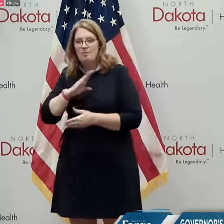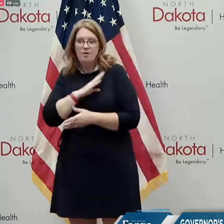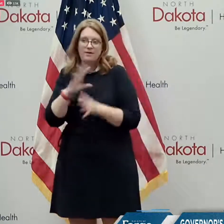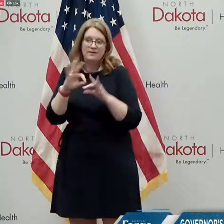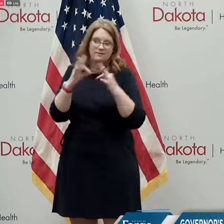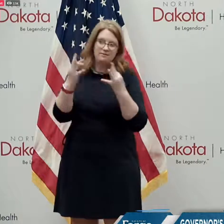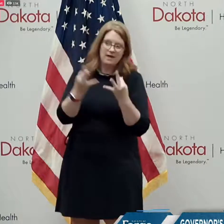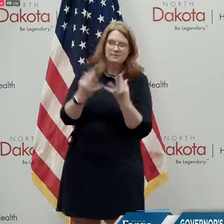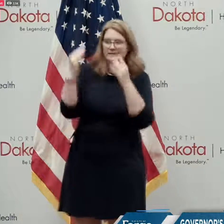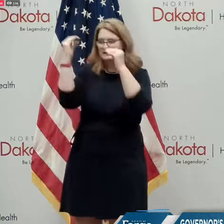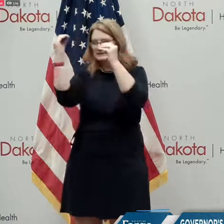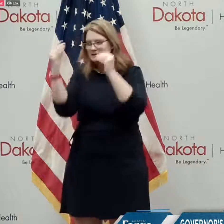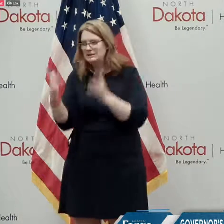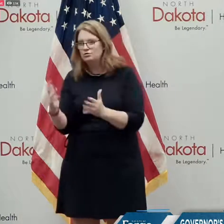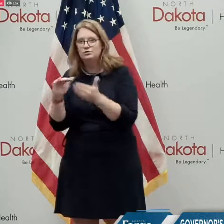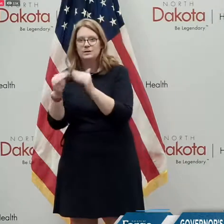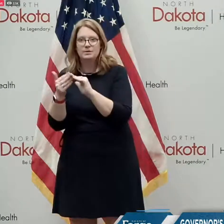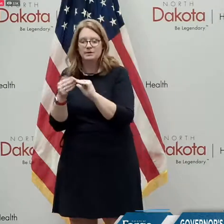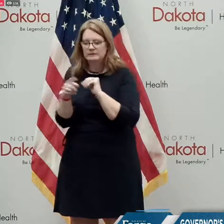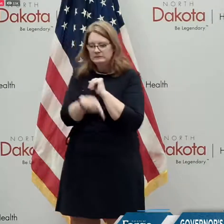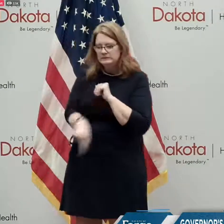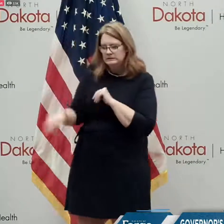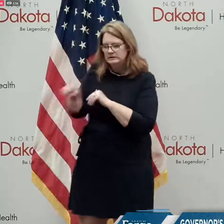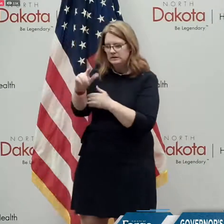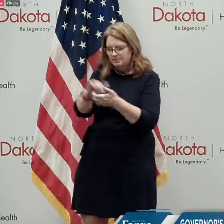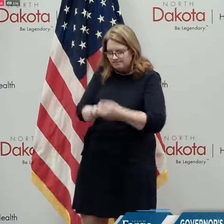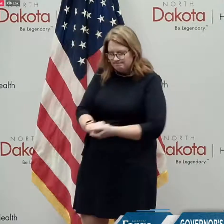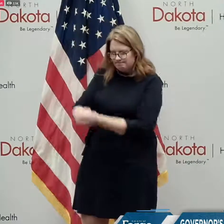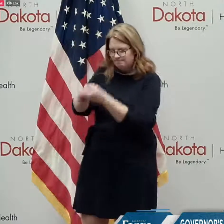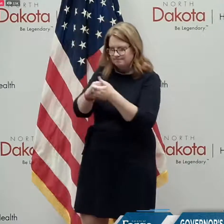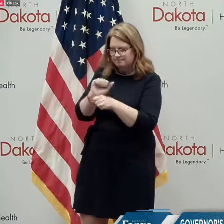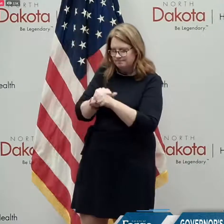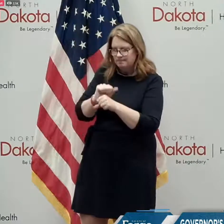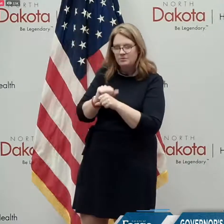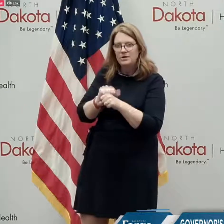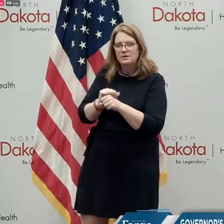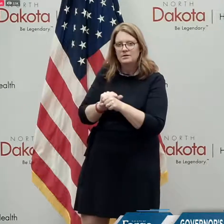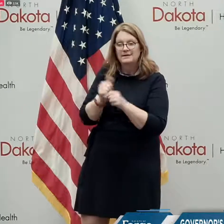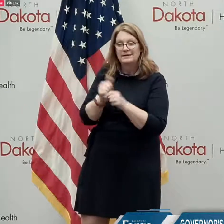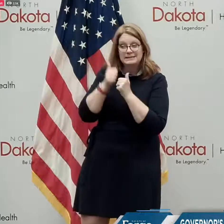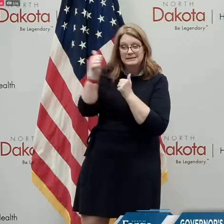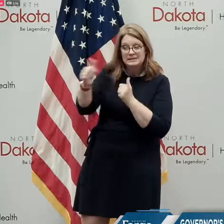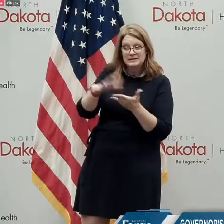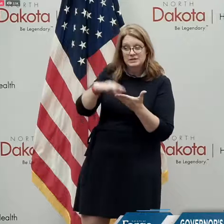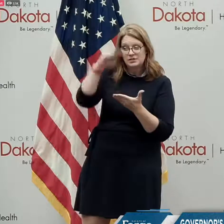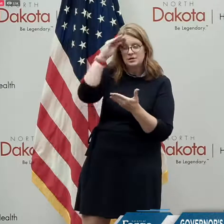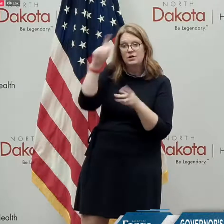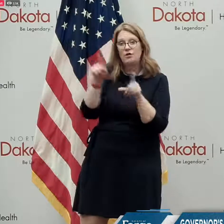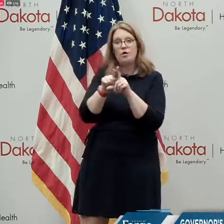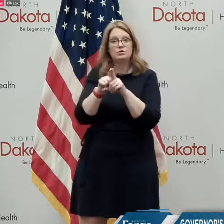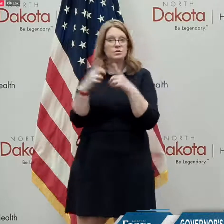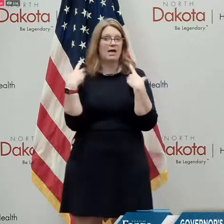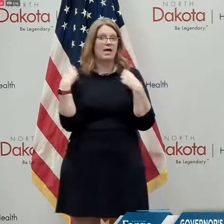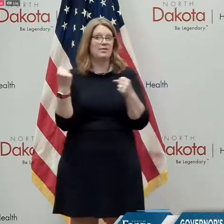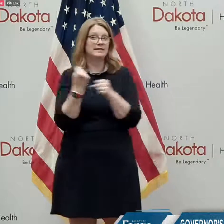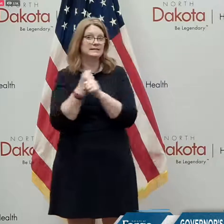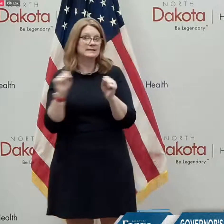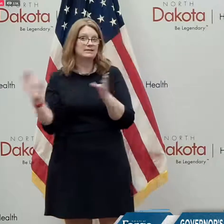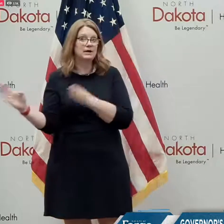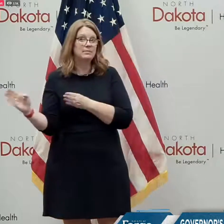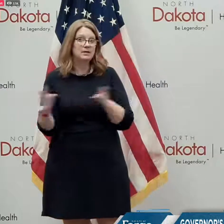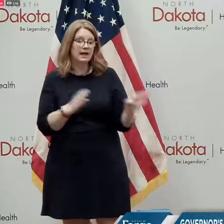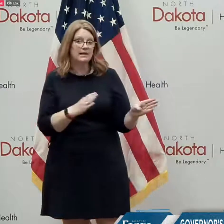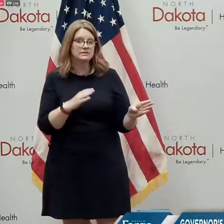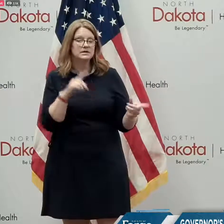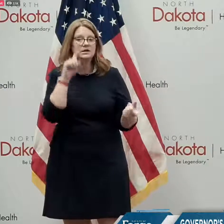and communities to develop both distance learning and health and safety plans. And we've heard from many of them about the